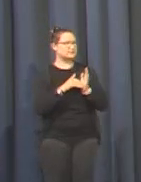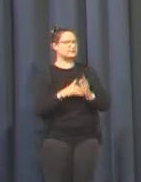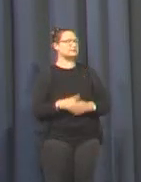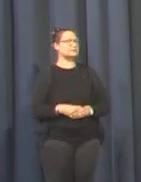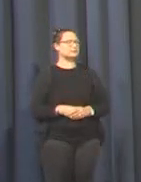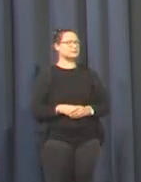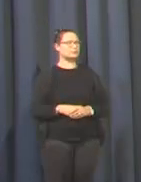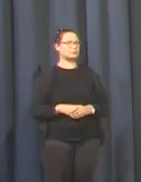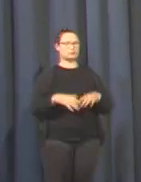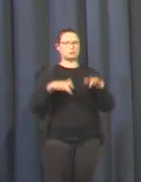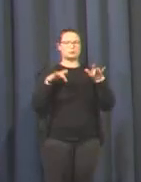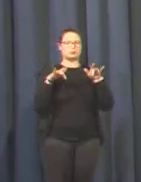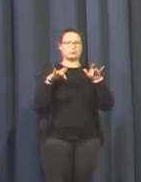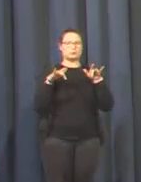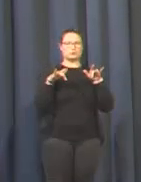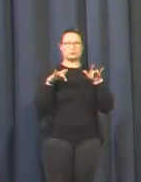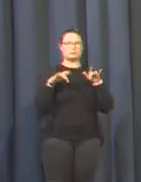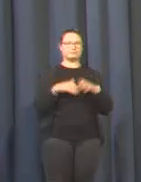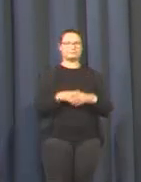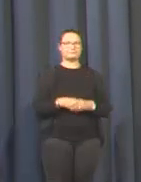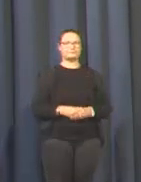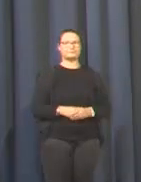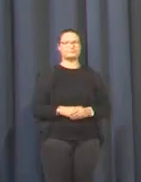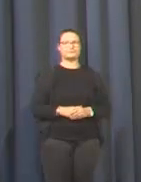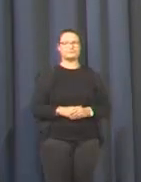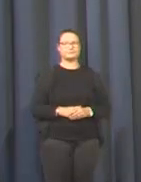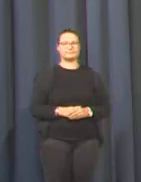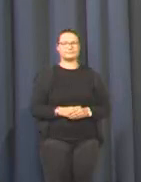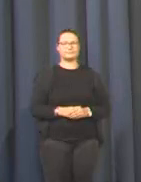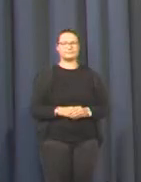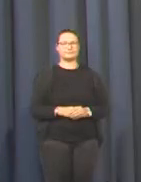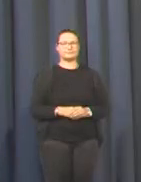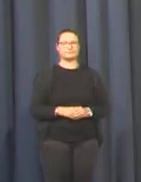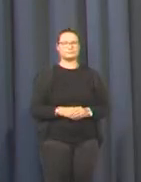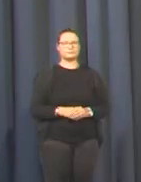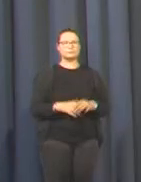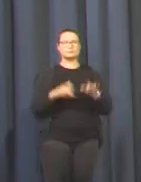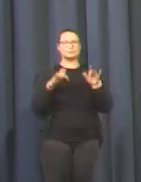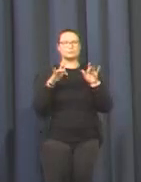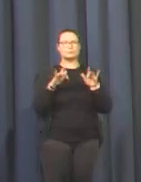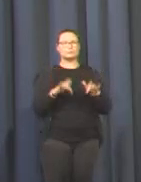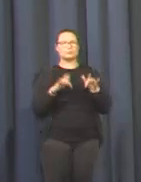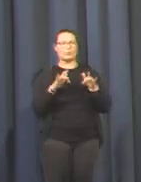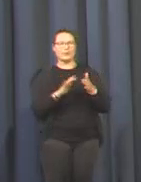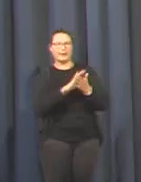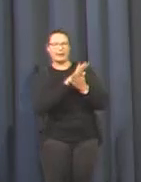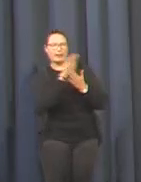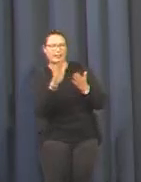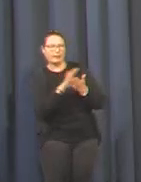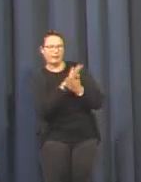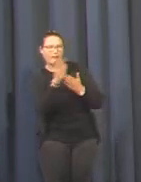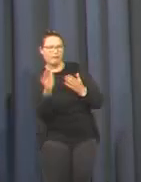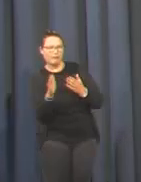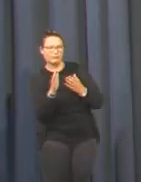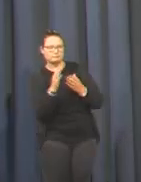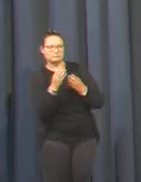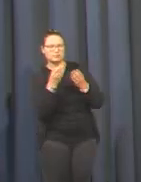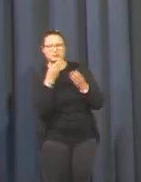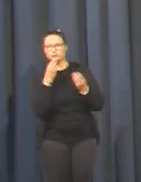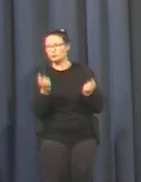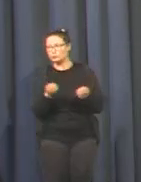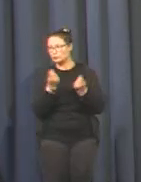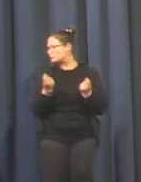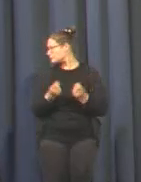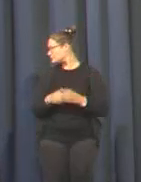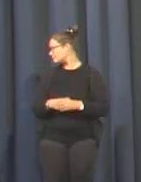We don't yet have local, really clear local confidence or understanding of that instrument, but we'll be looking to install it in the next